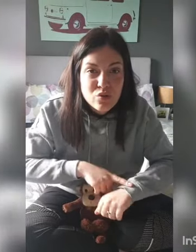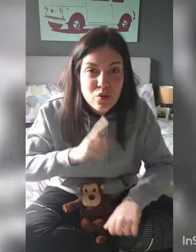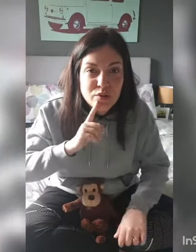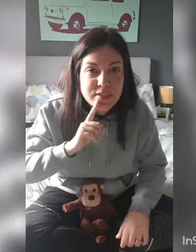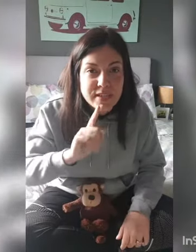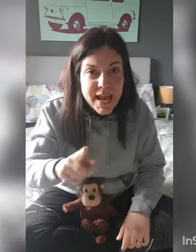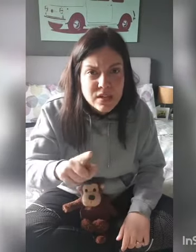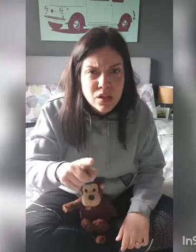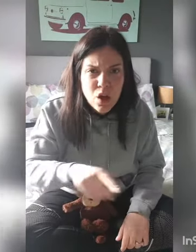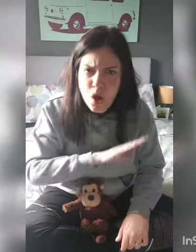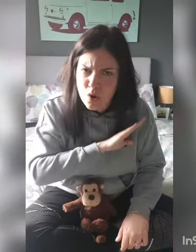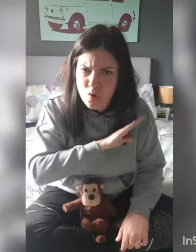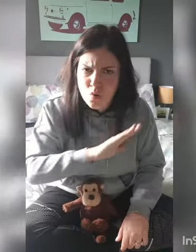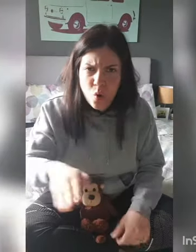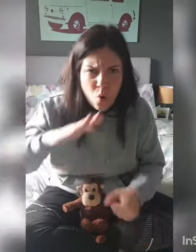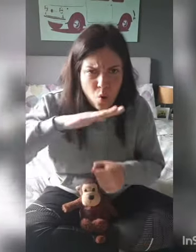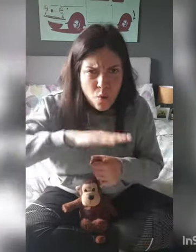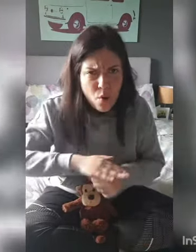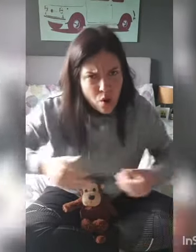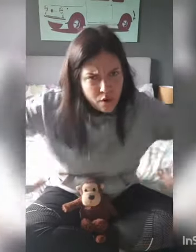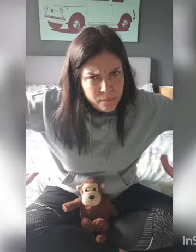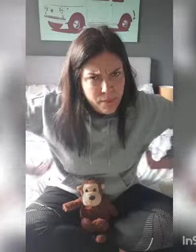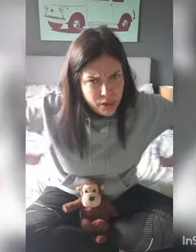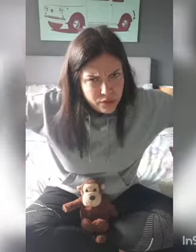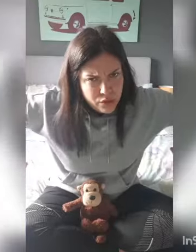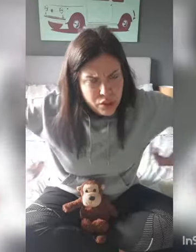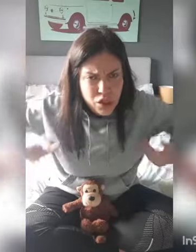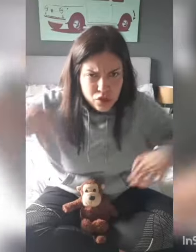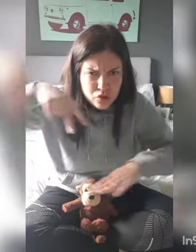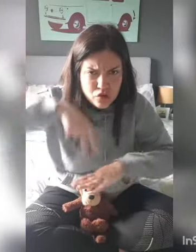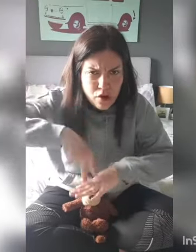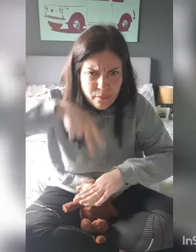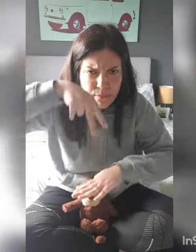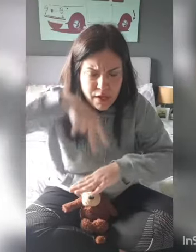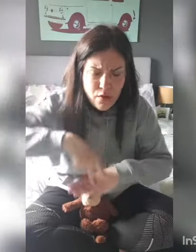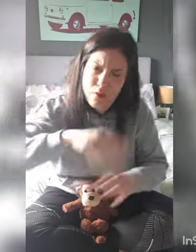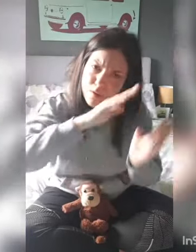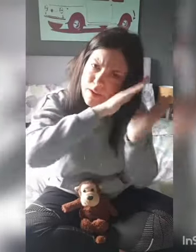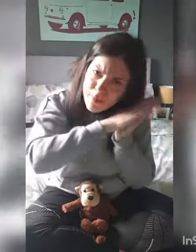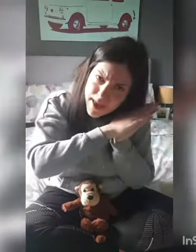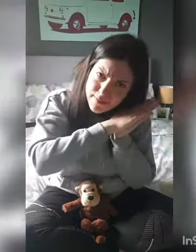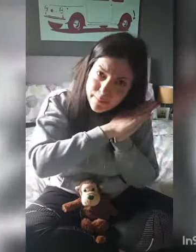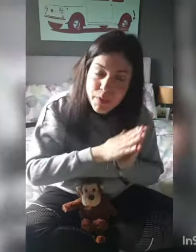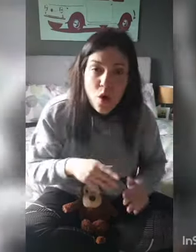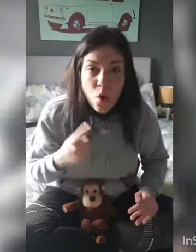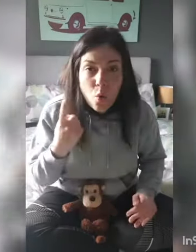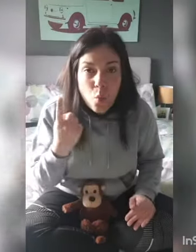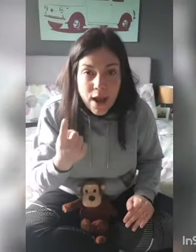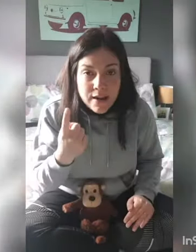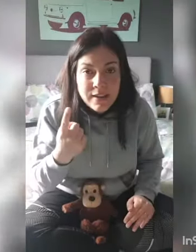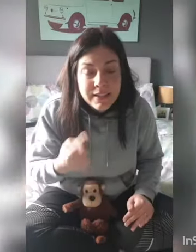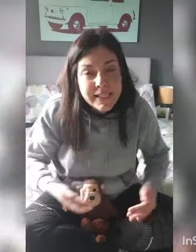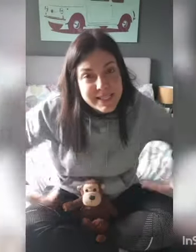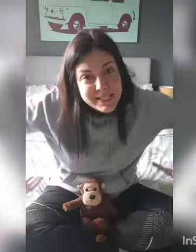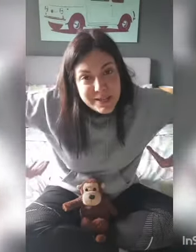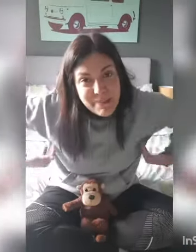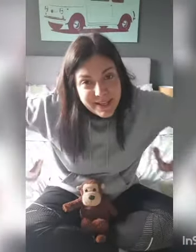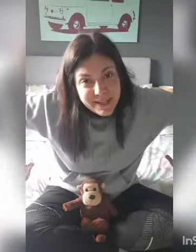doctor said, no more monkeys jumping on the bed. One little